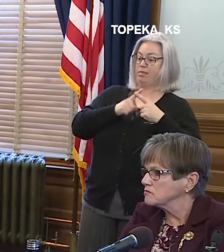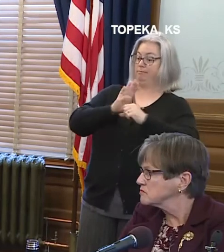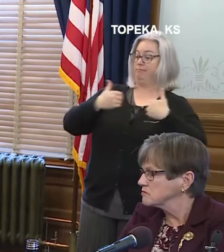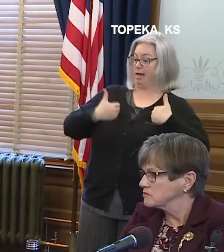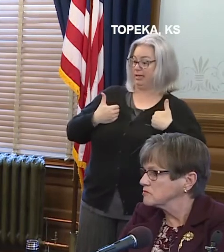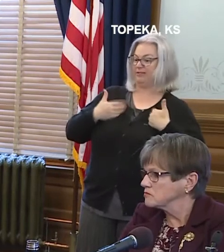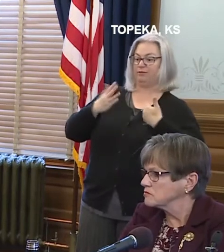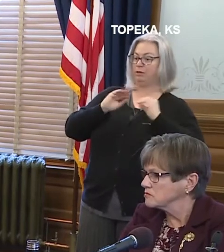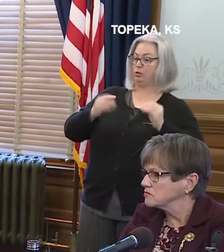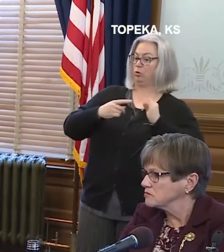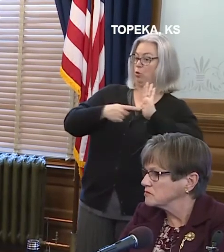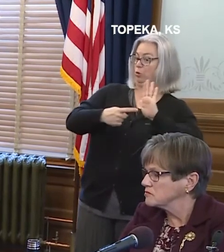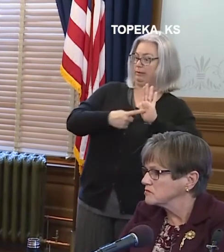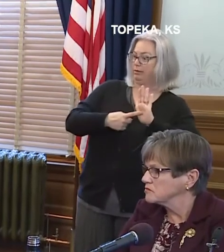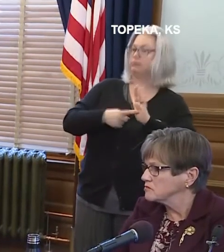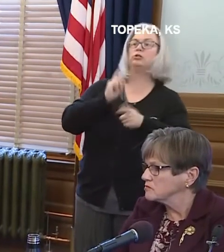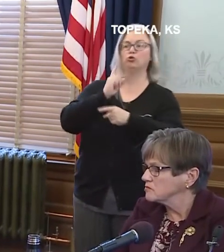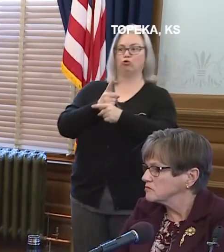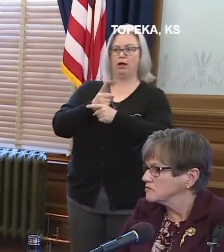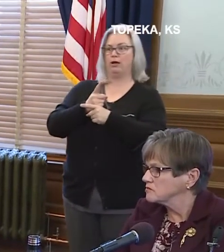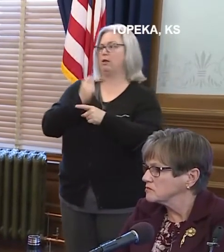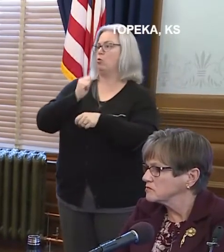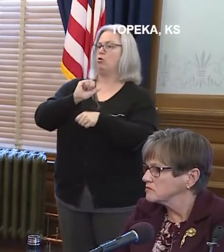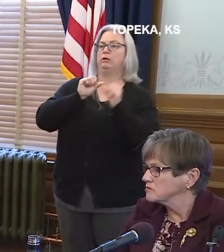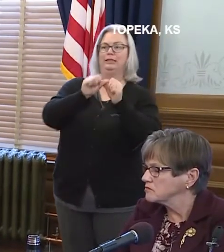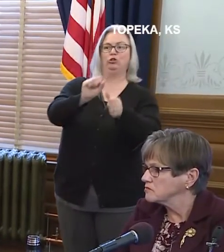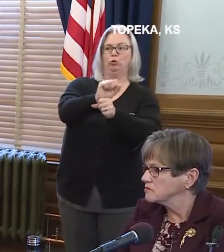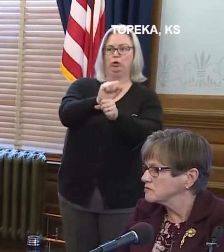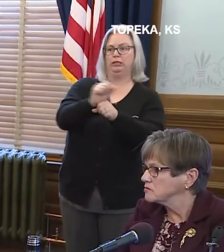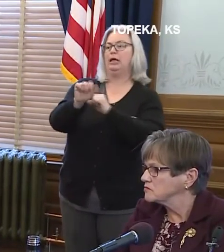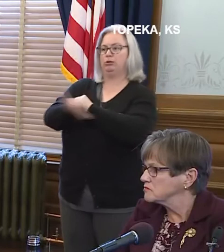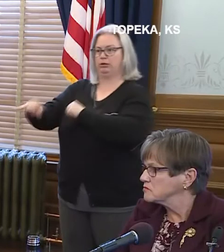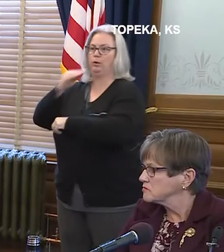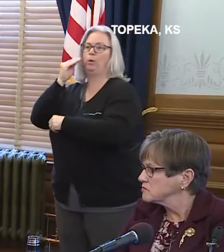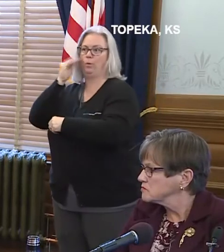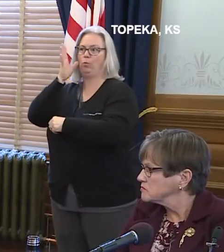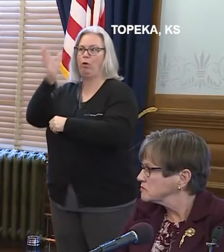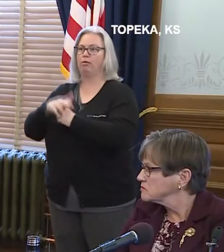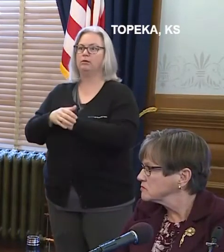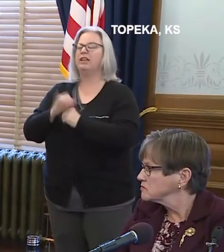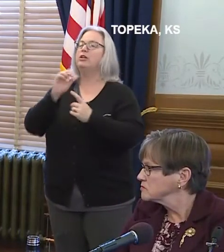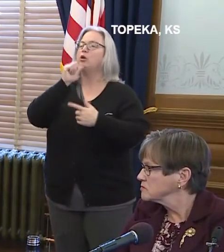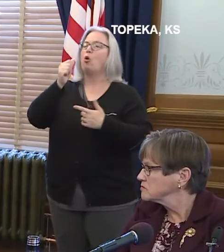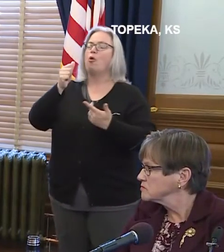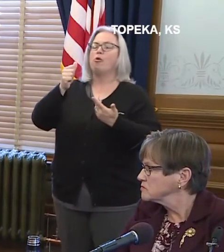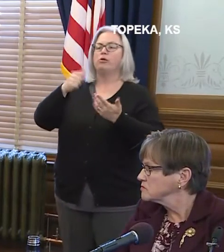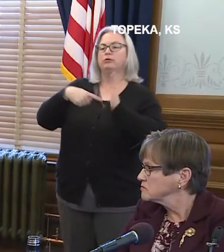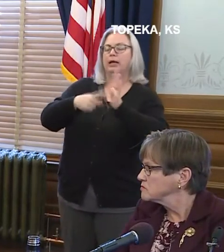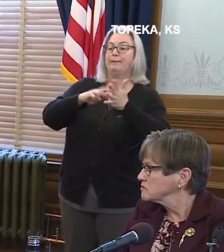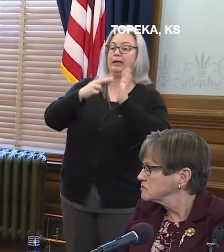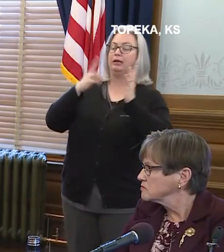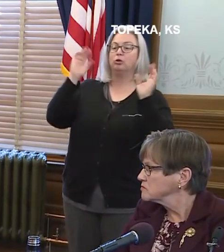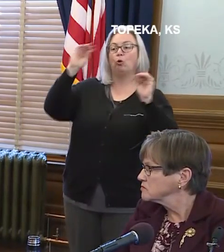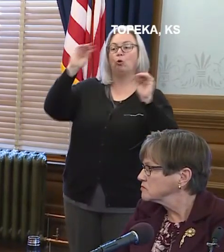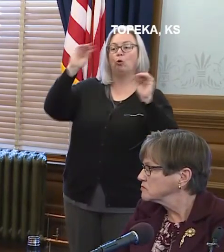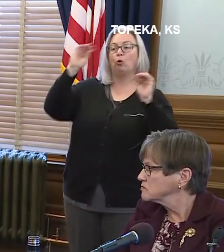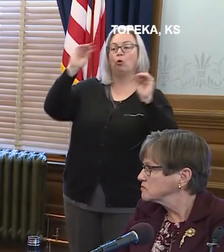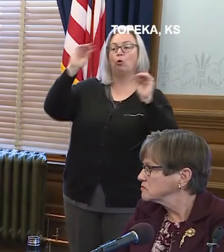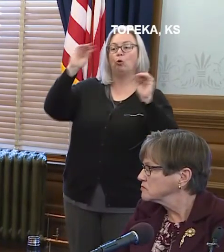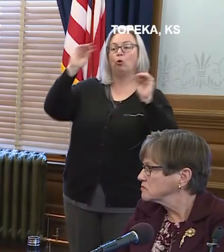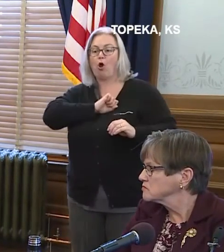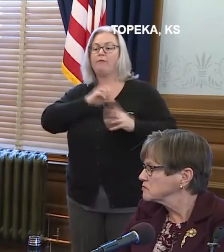they will not be working in the plant. If people are asymptomatic, meaning if they're well, but